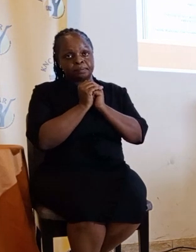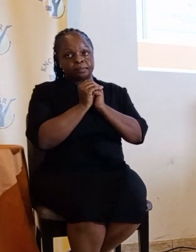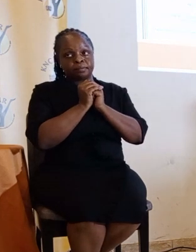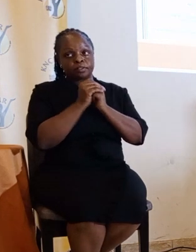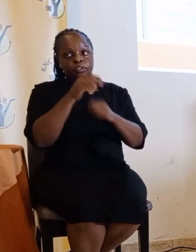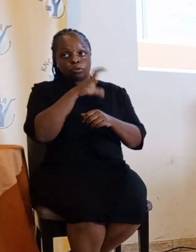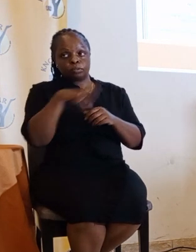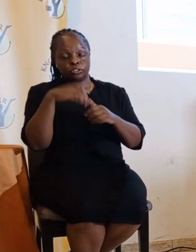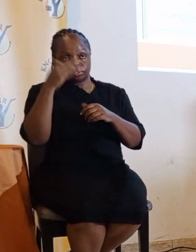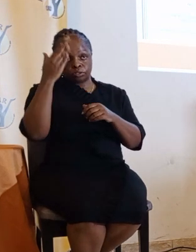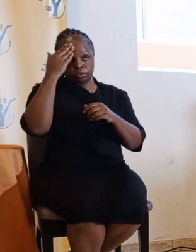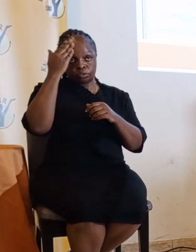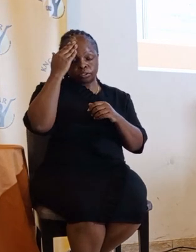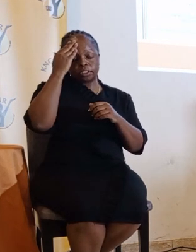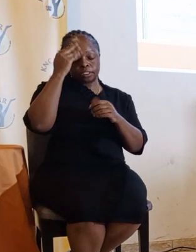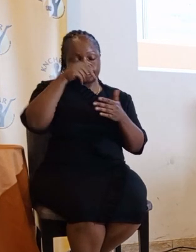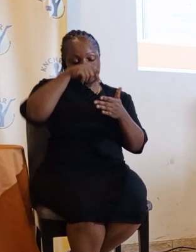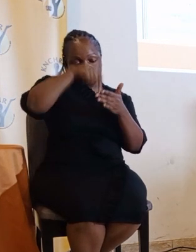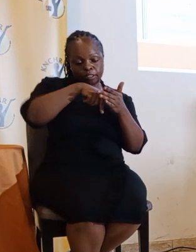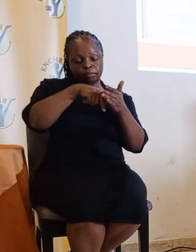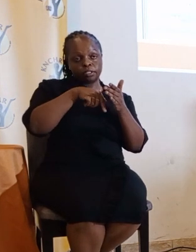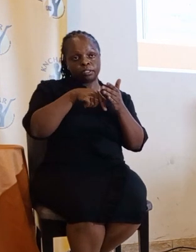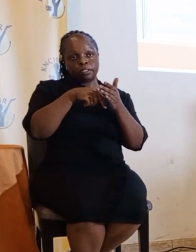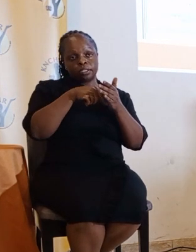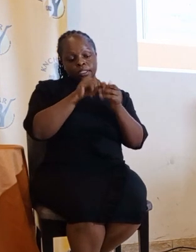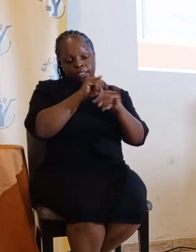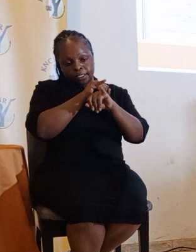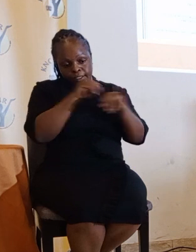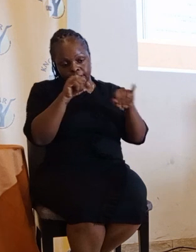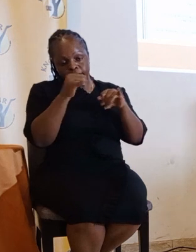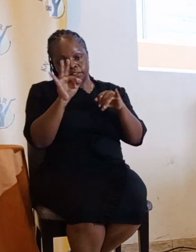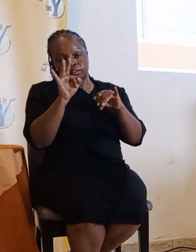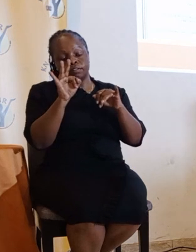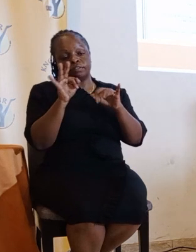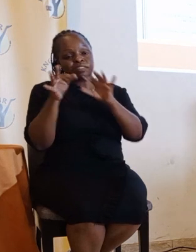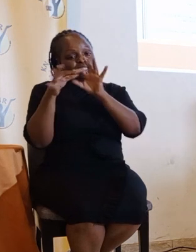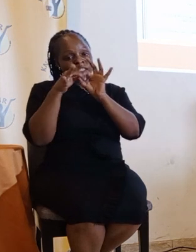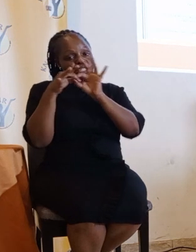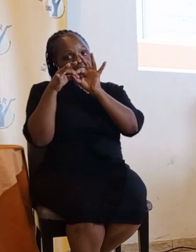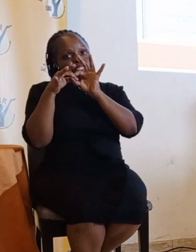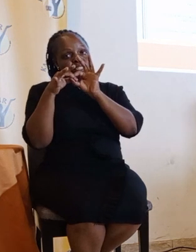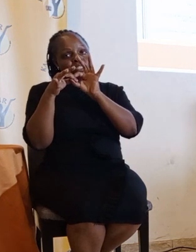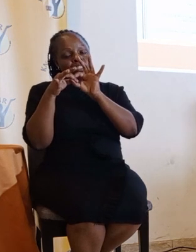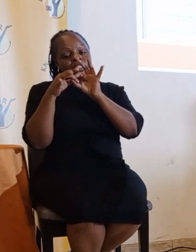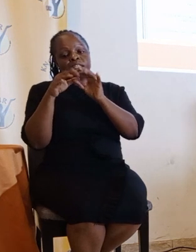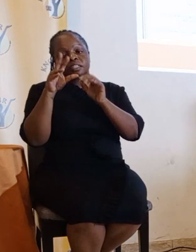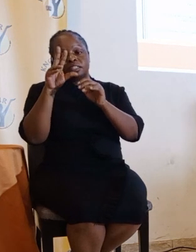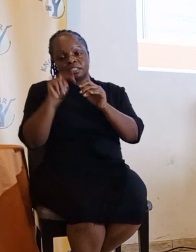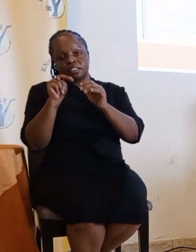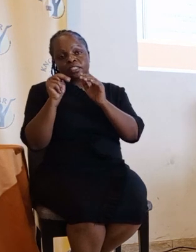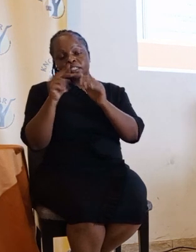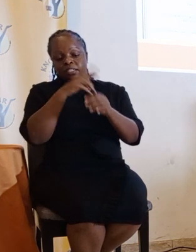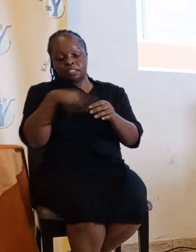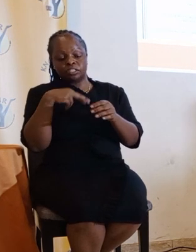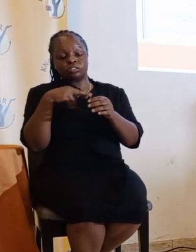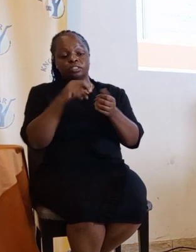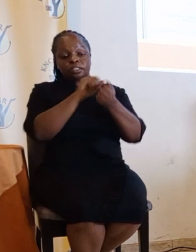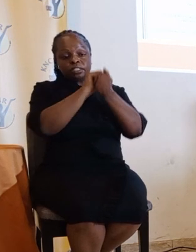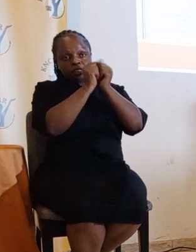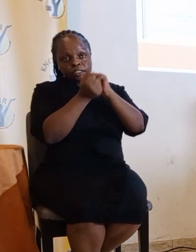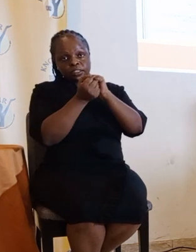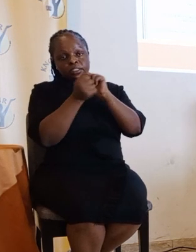The Commission notes with concern the proliferation of cultism, commercialization of religion,